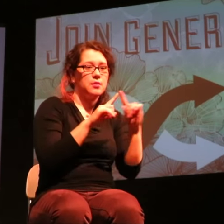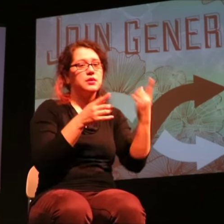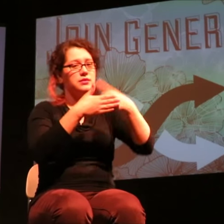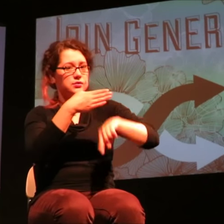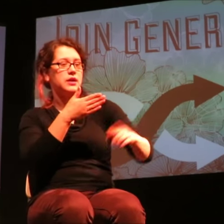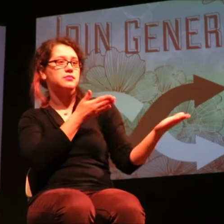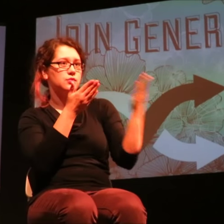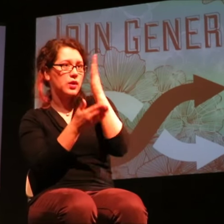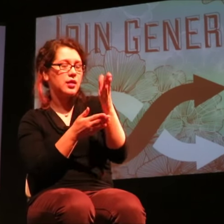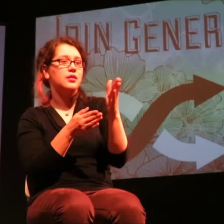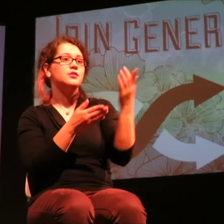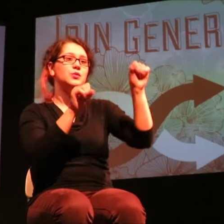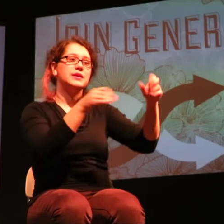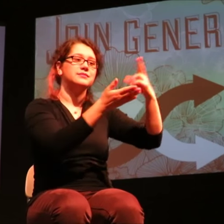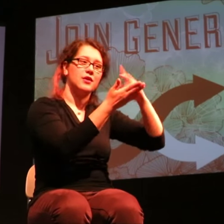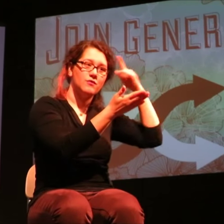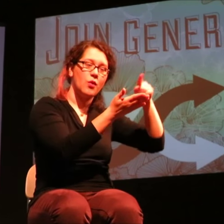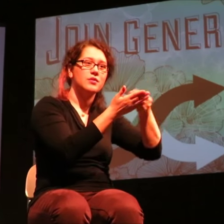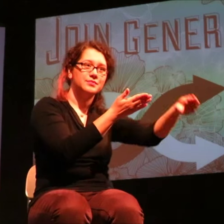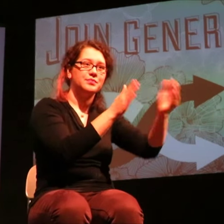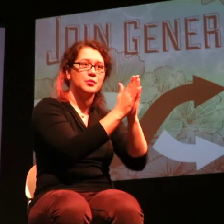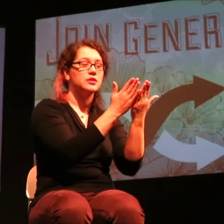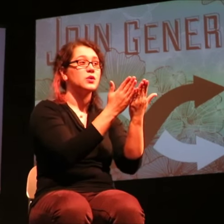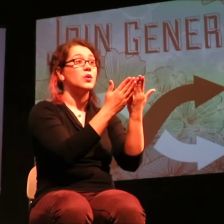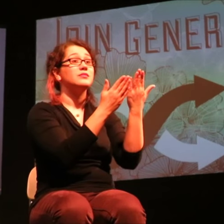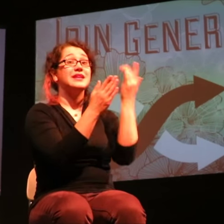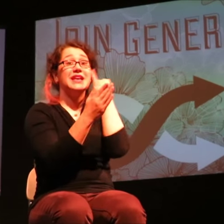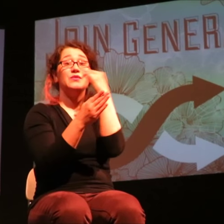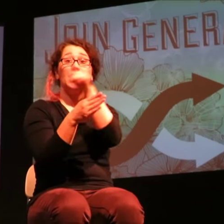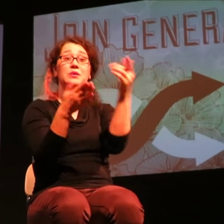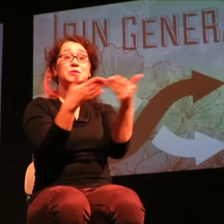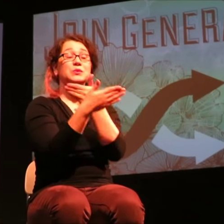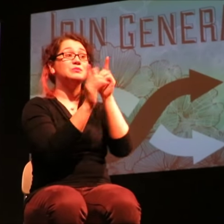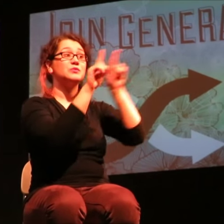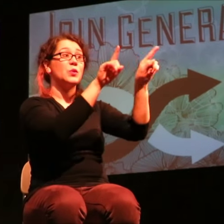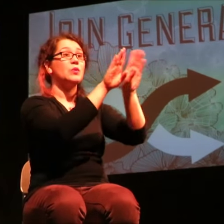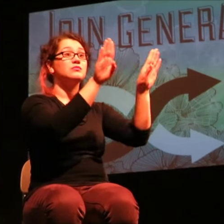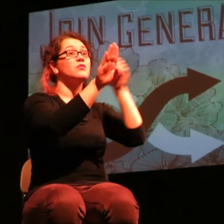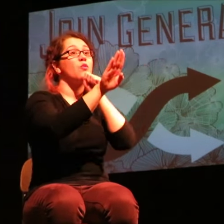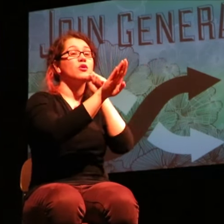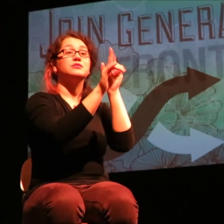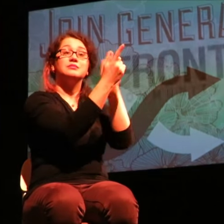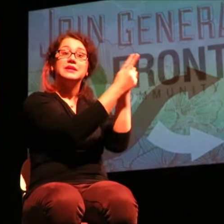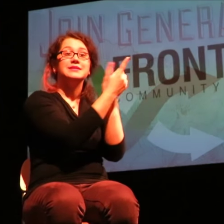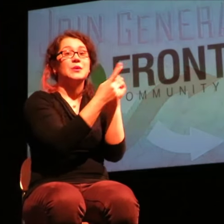Orange Wall if you're new. We'd love to meet you out there. Otherwise, have a fantastic weekend, and we'll see you guys next week.